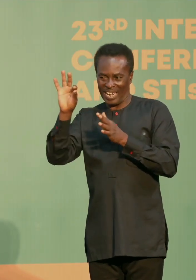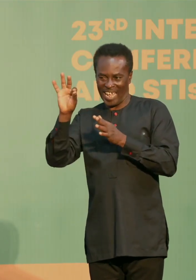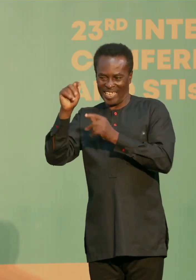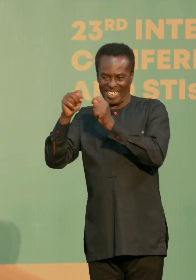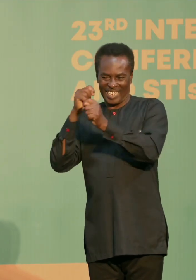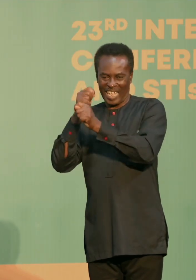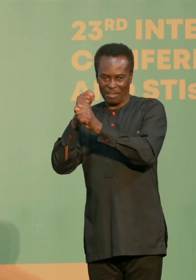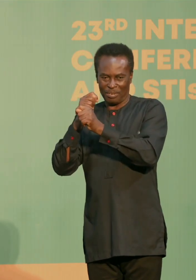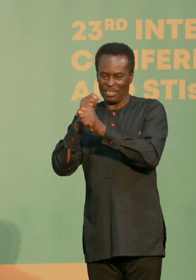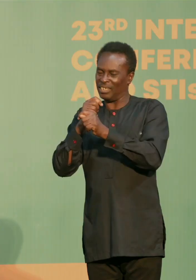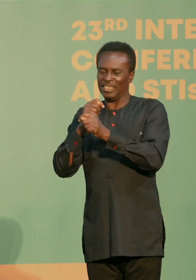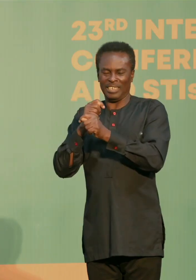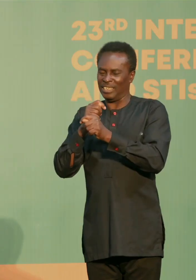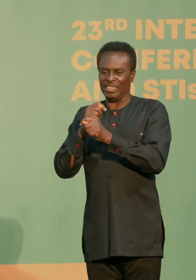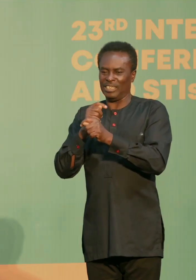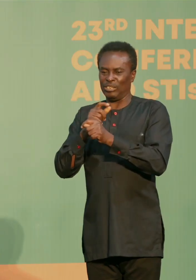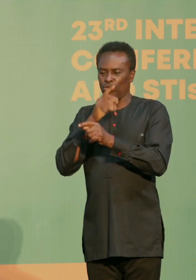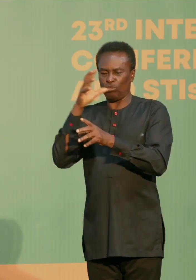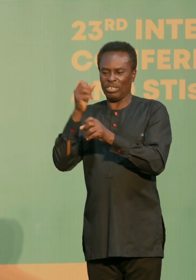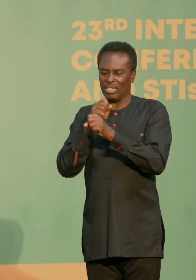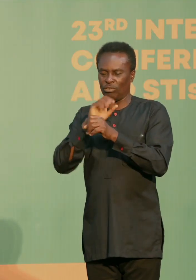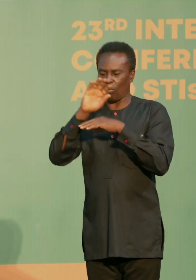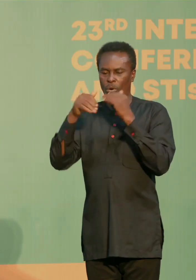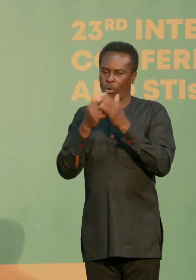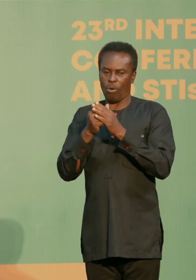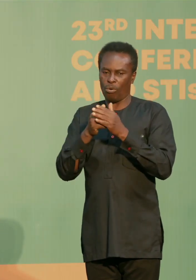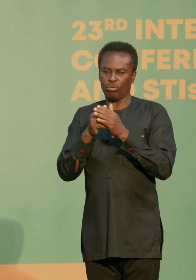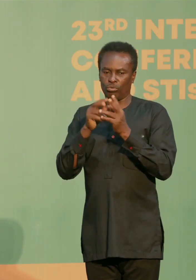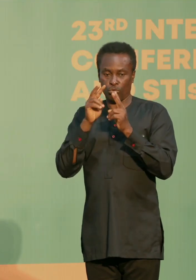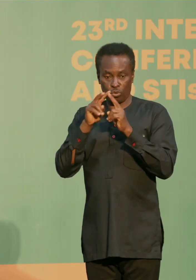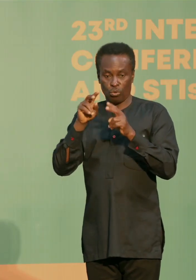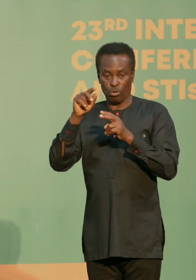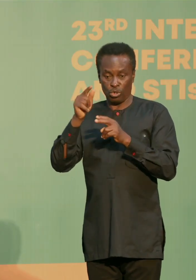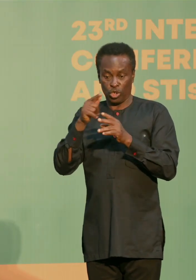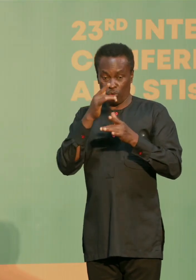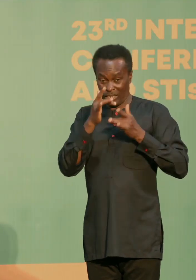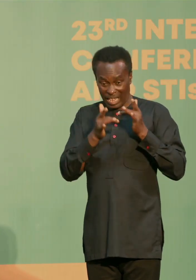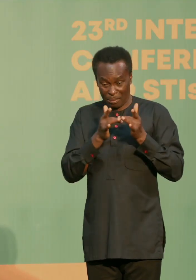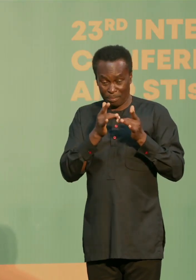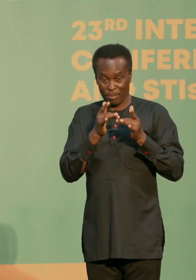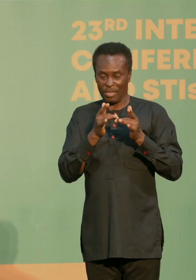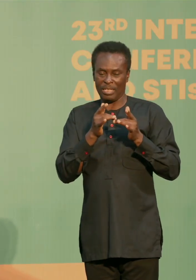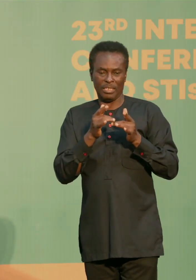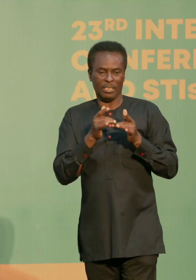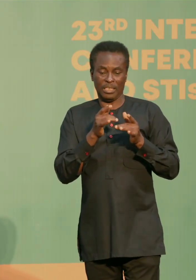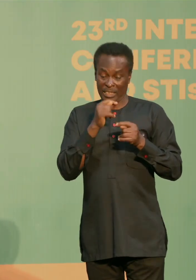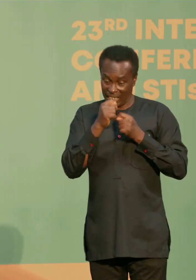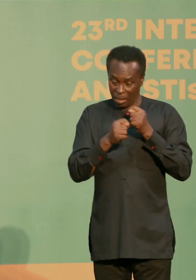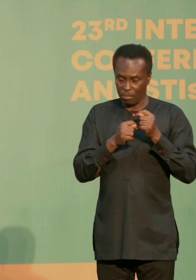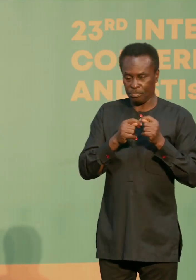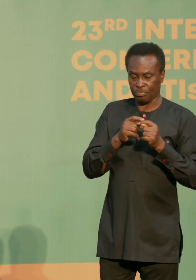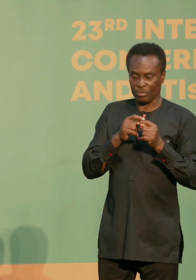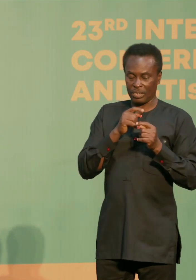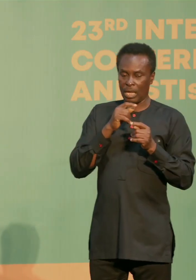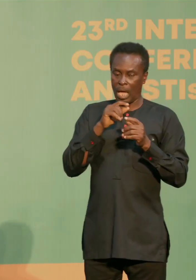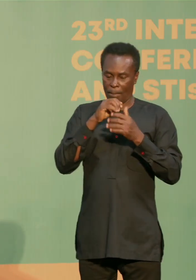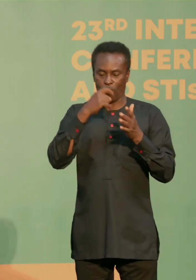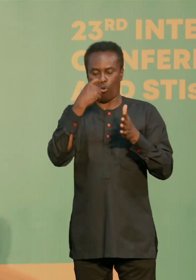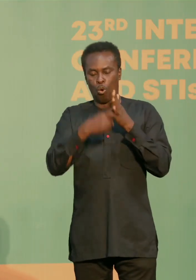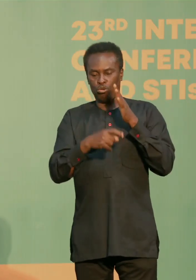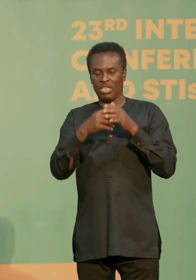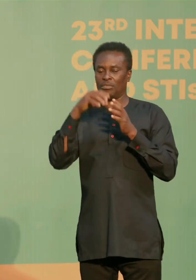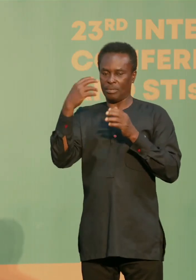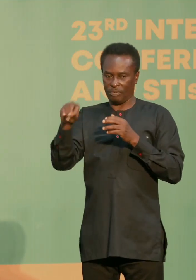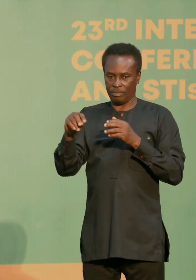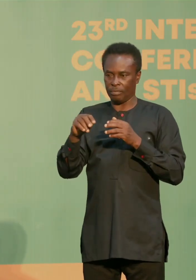to 90% of the ones. So genotyping is critically important if you can afford it. The question is cost. Going